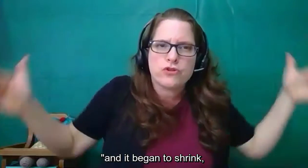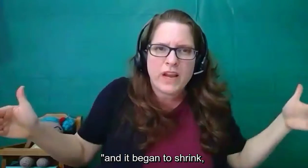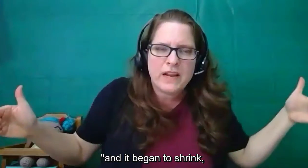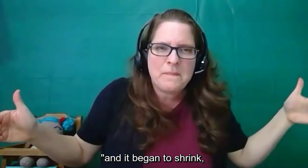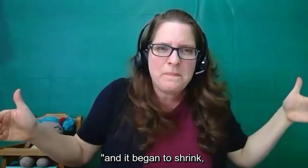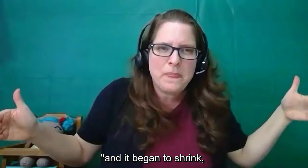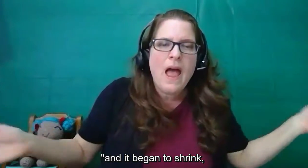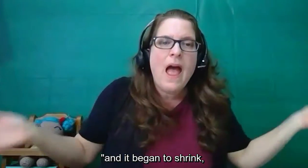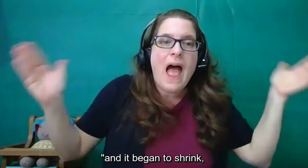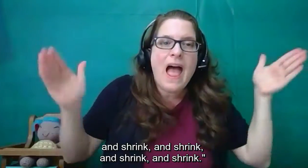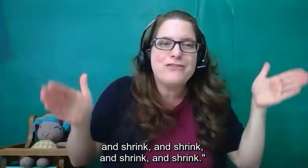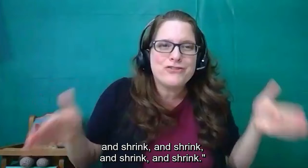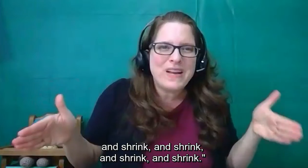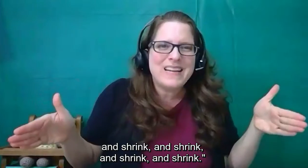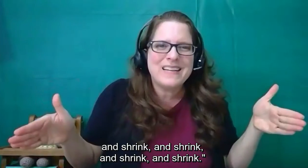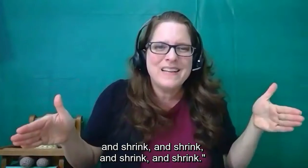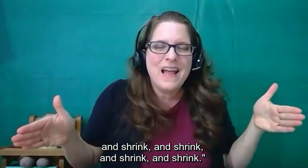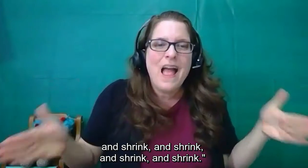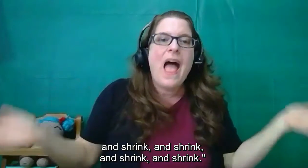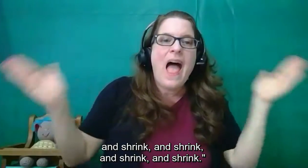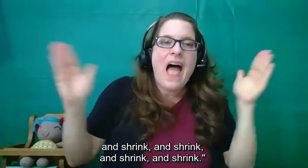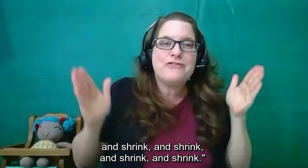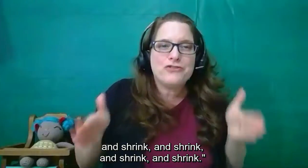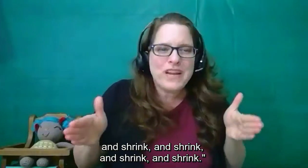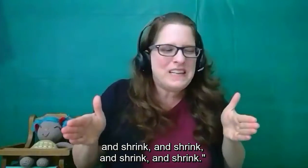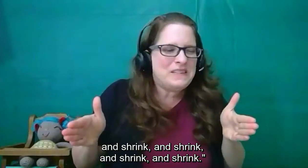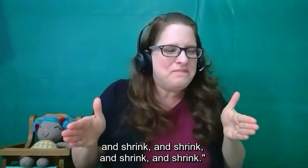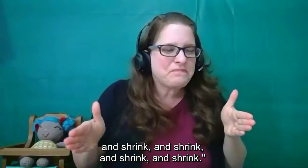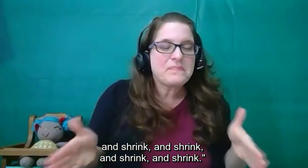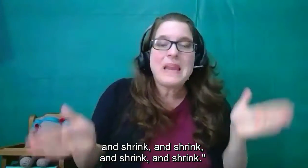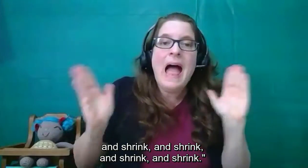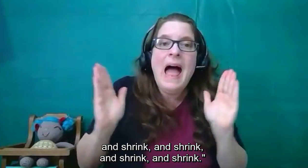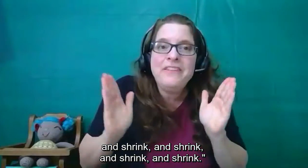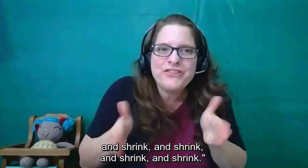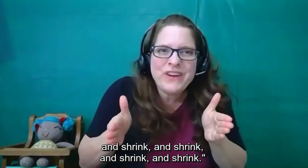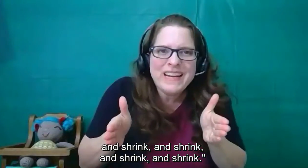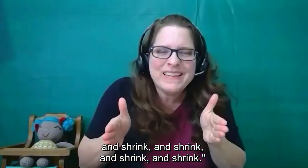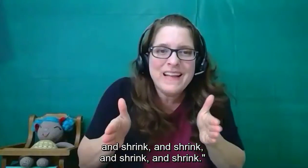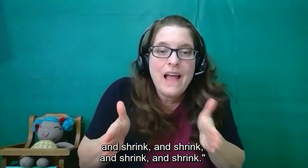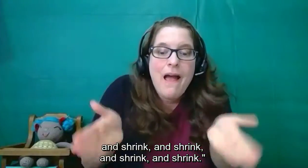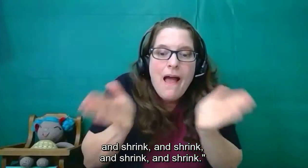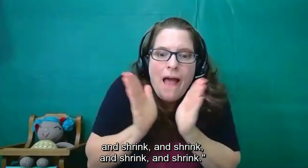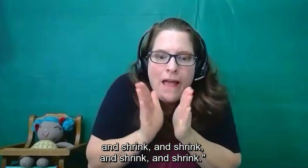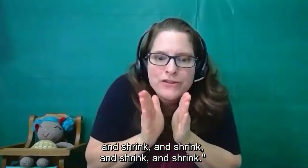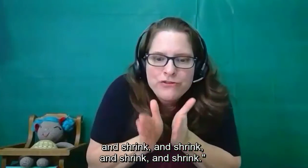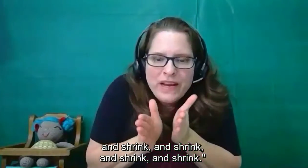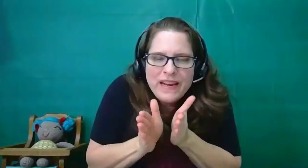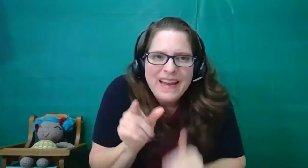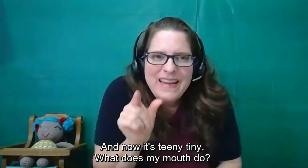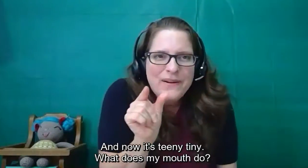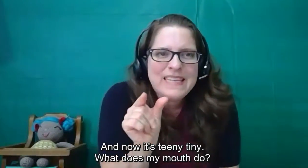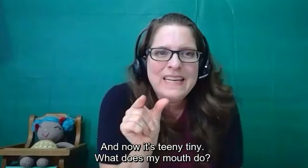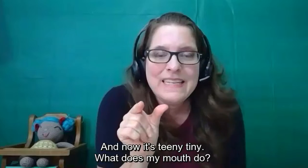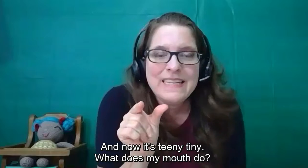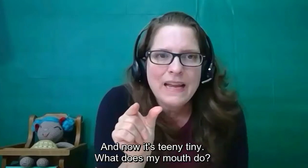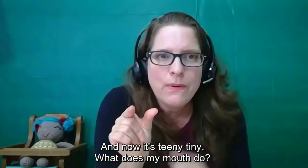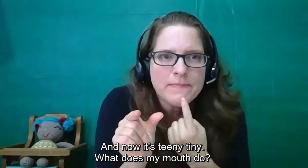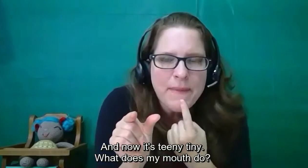shrink and shrink and shrink and shrink and shrink. And now it's teeny tiny. What does my mouth